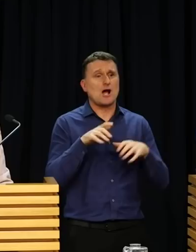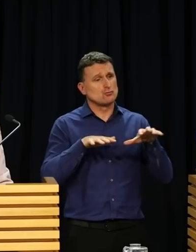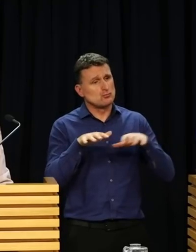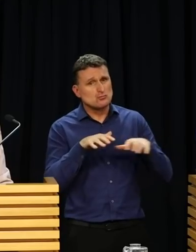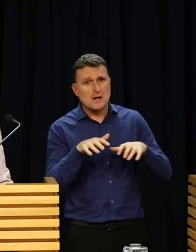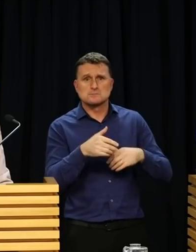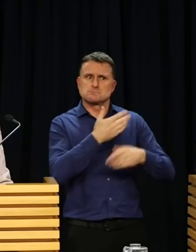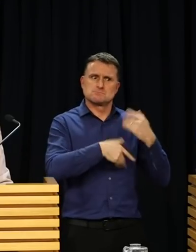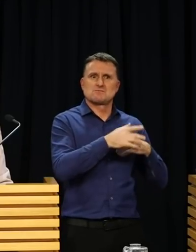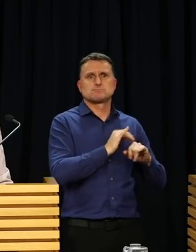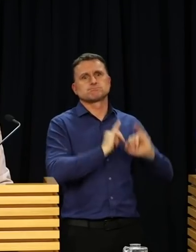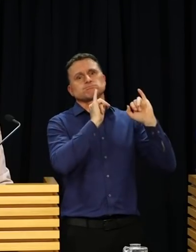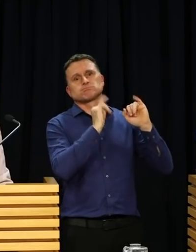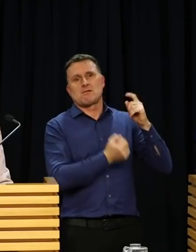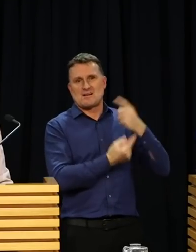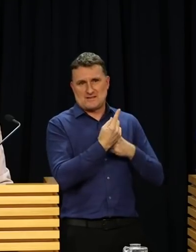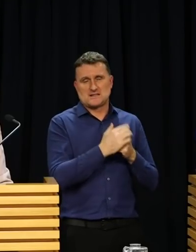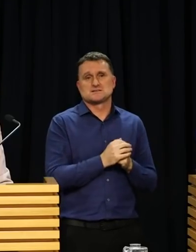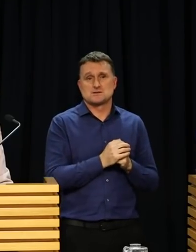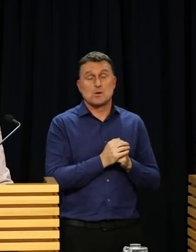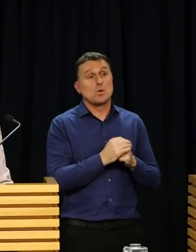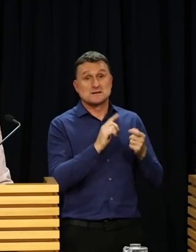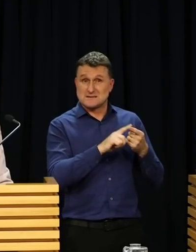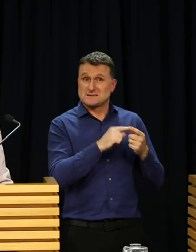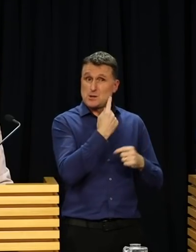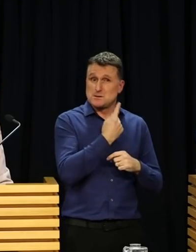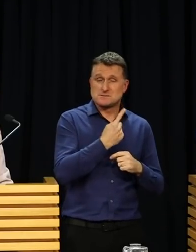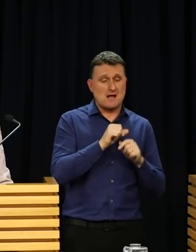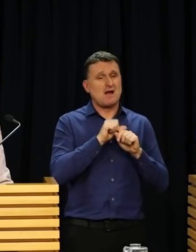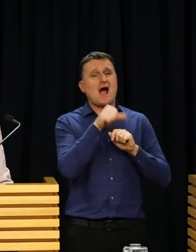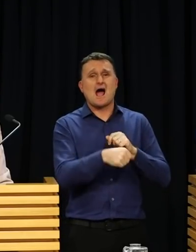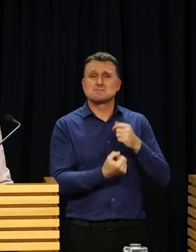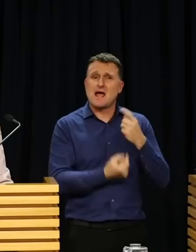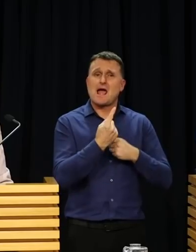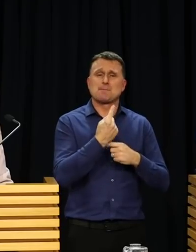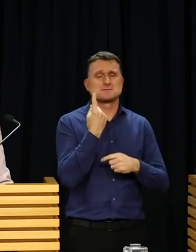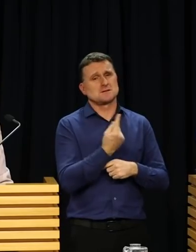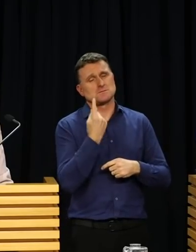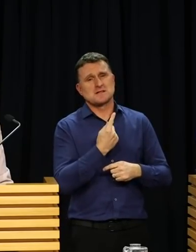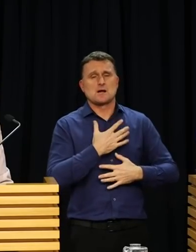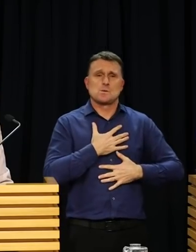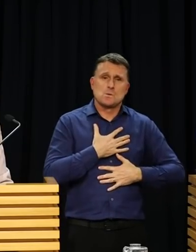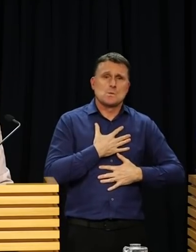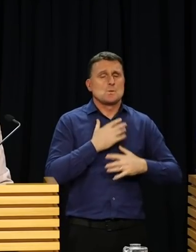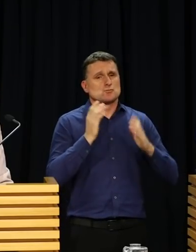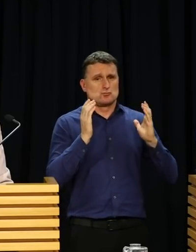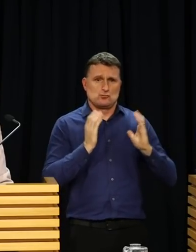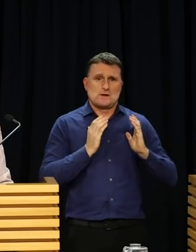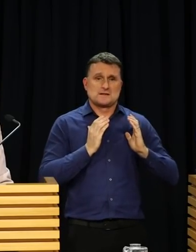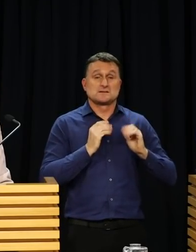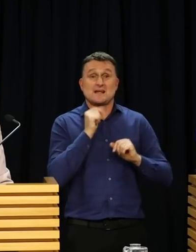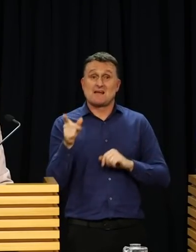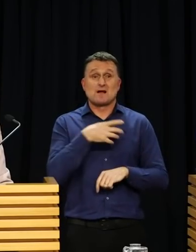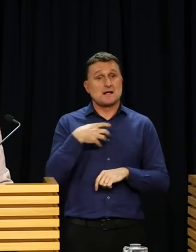those past events, and many experience post-traumatic stress disorder. This apology is a step in the